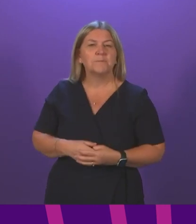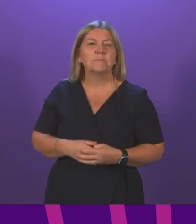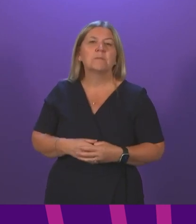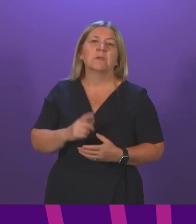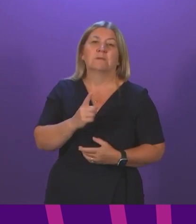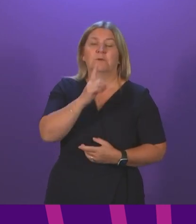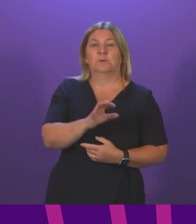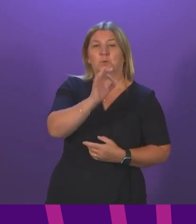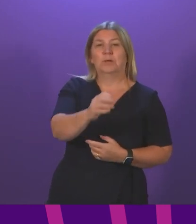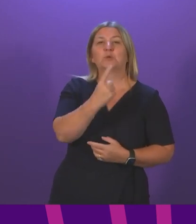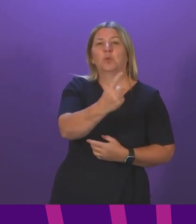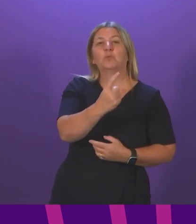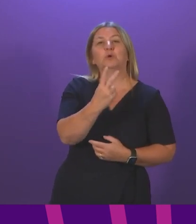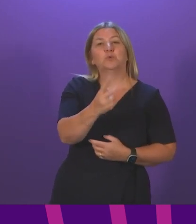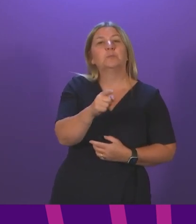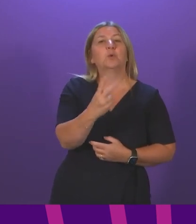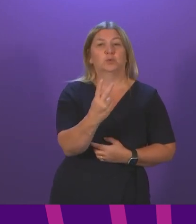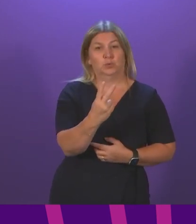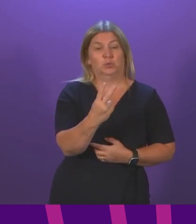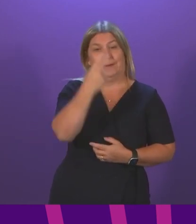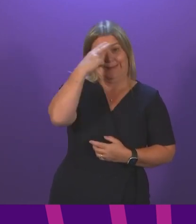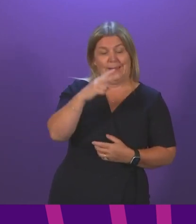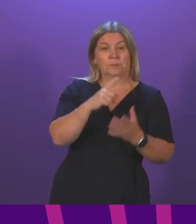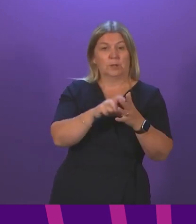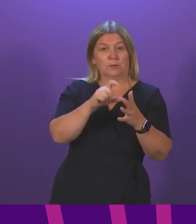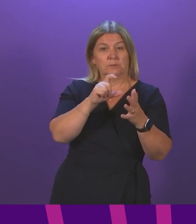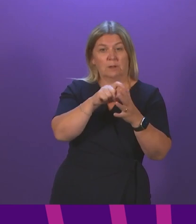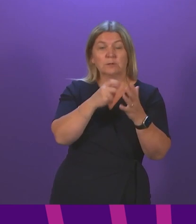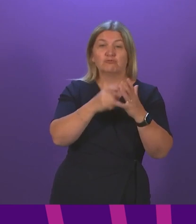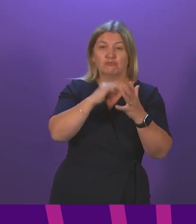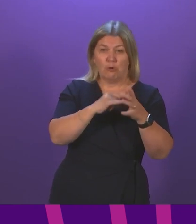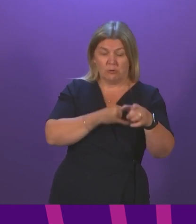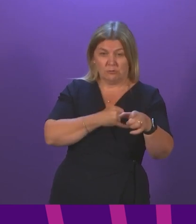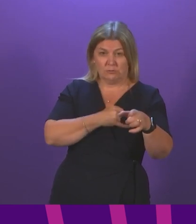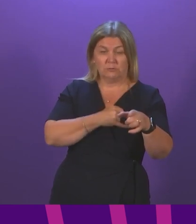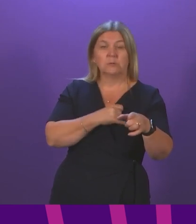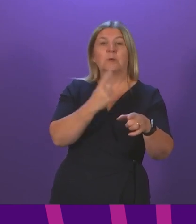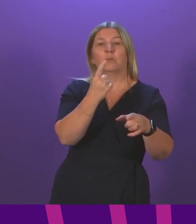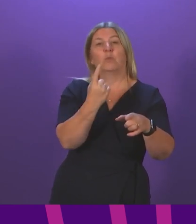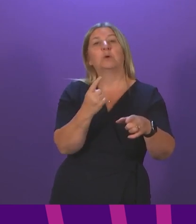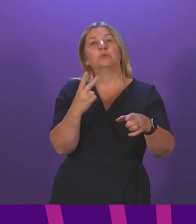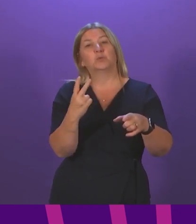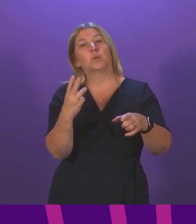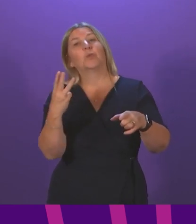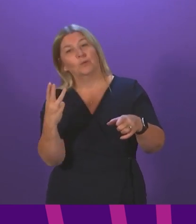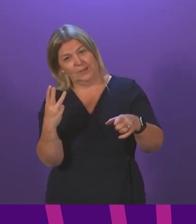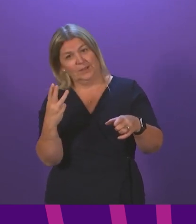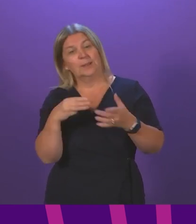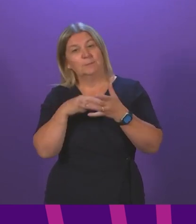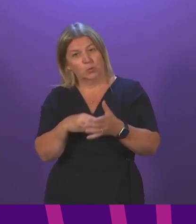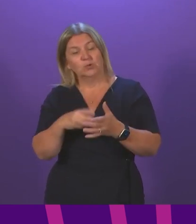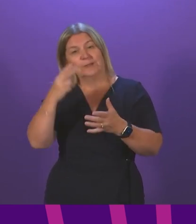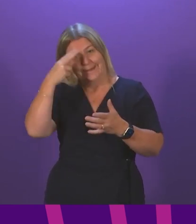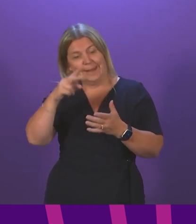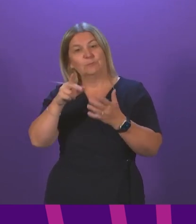amendment 1123.2 in the name of Douglas Ross, which seeks to amend motion 1123 in the name of John